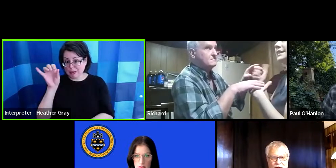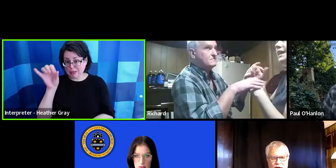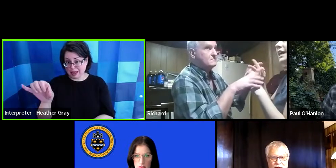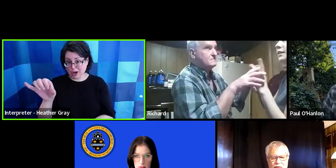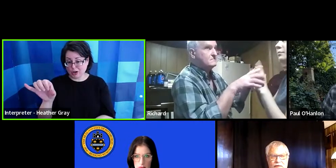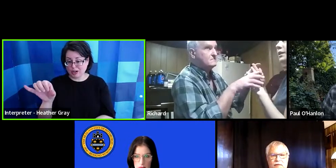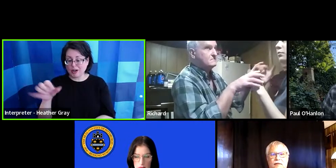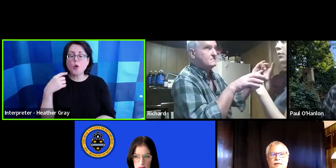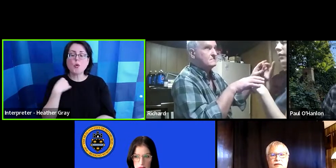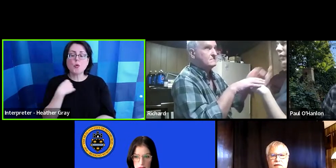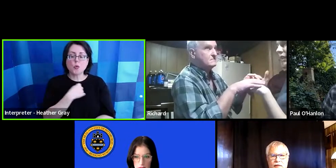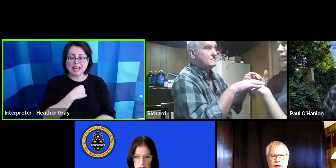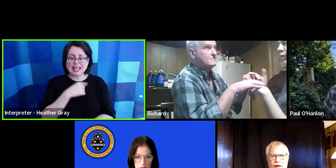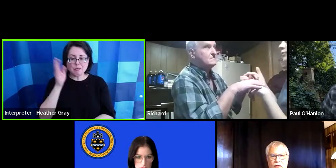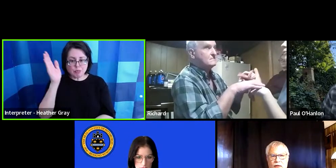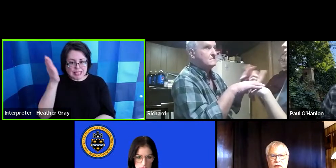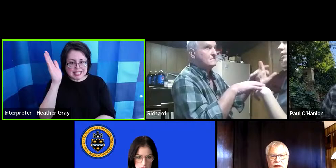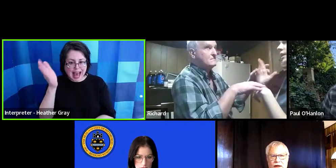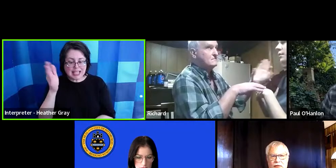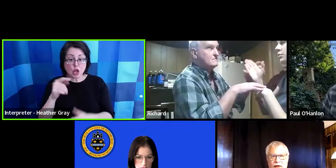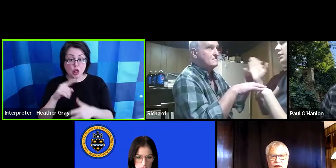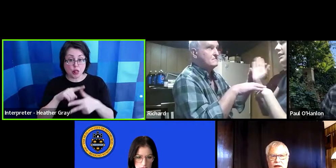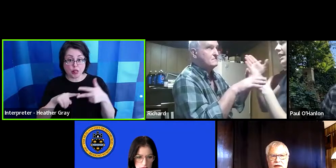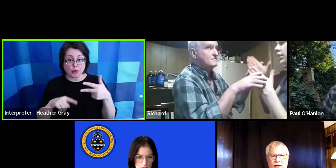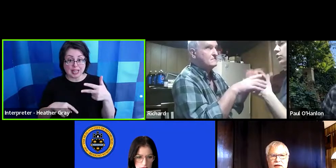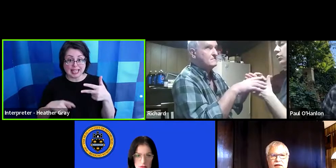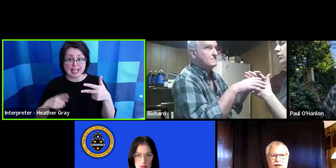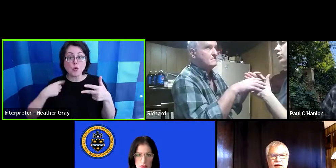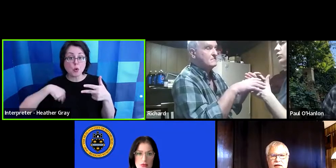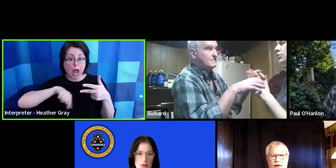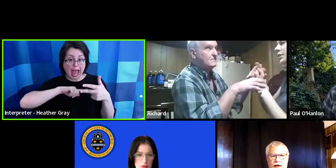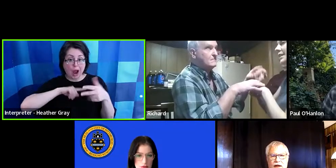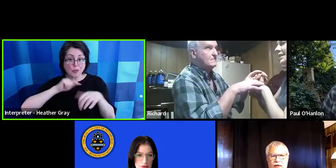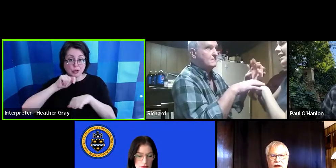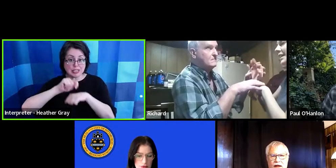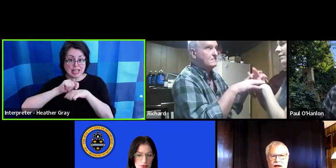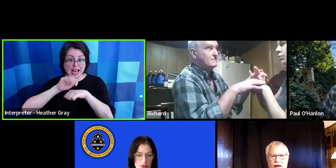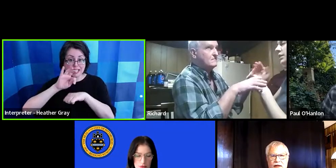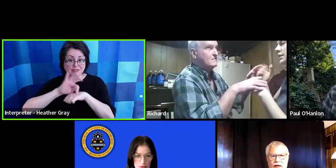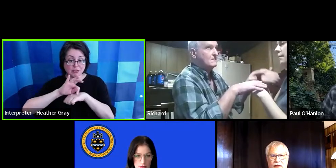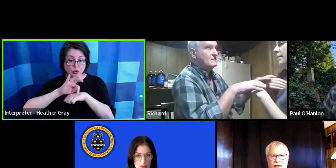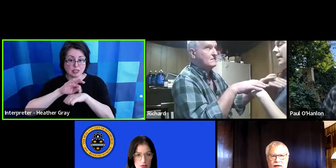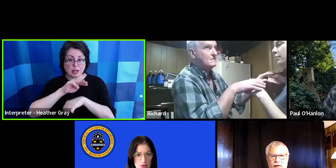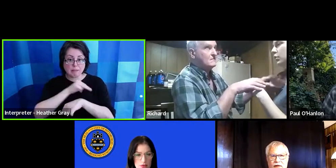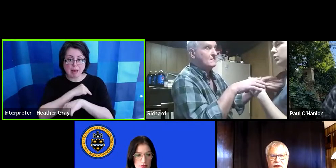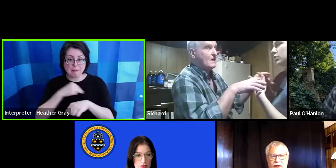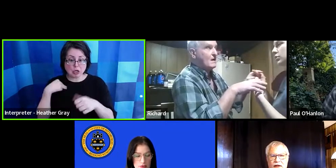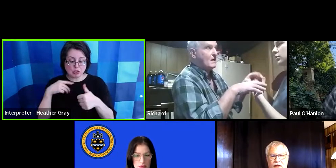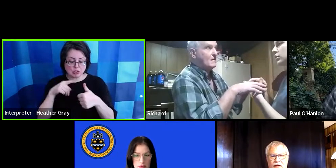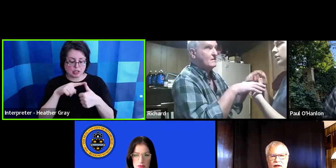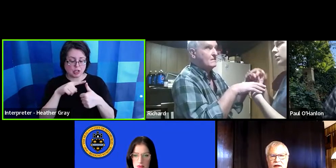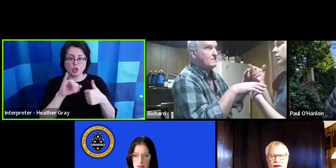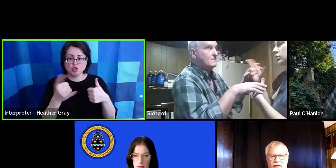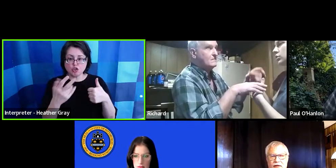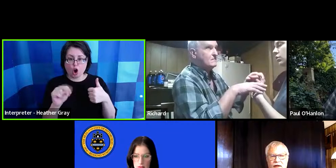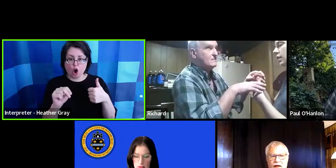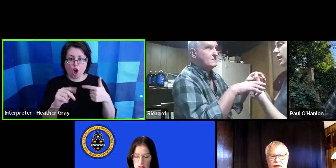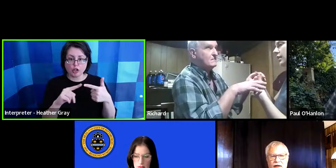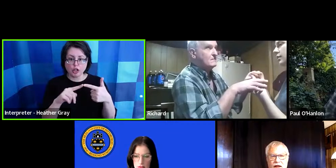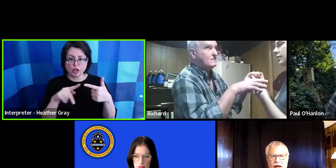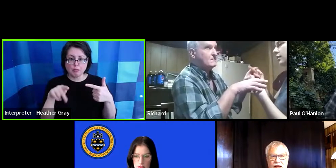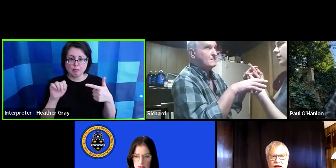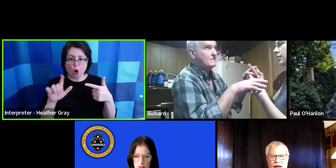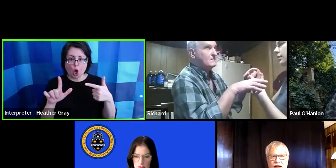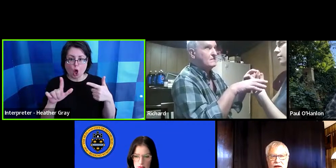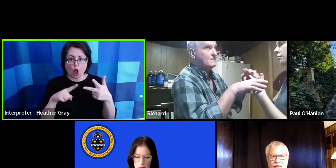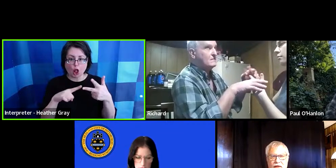presenting. 3 of them were our task force members. That's John, Paul, and Michelle. And the remainder of